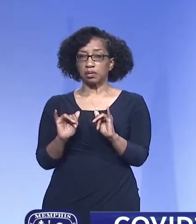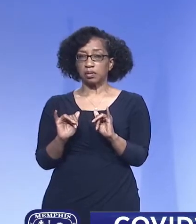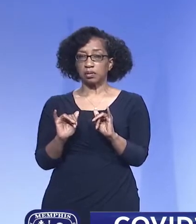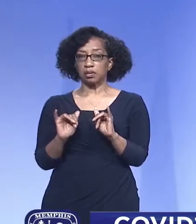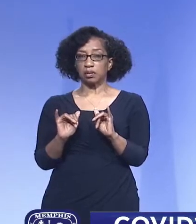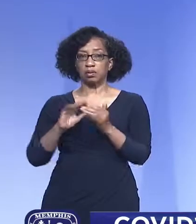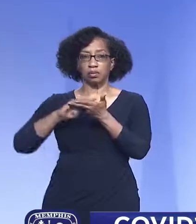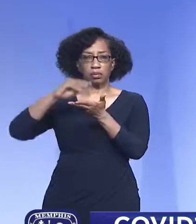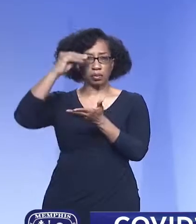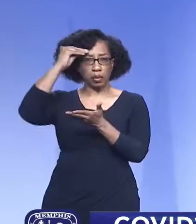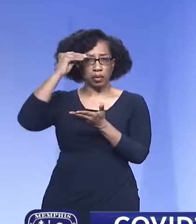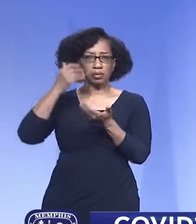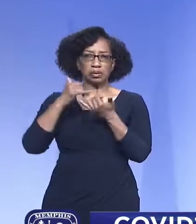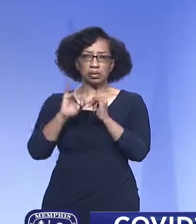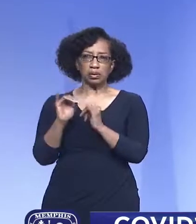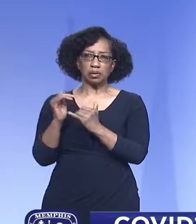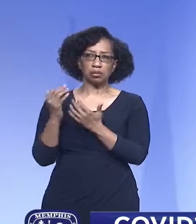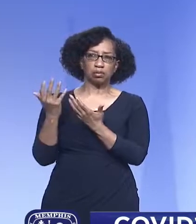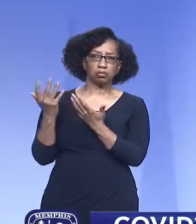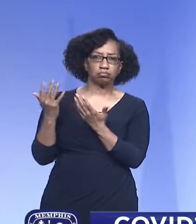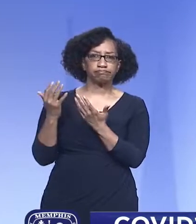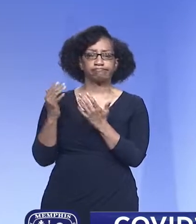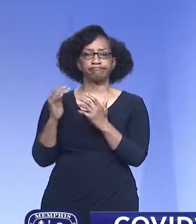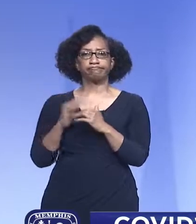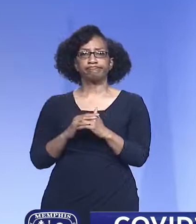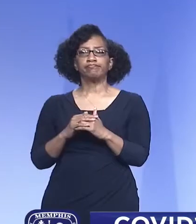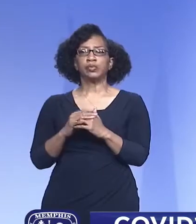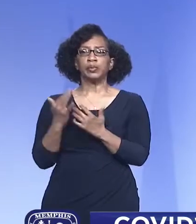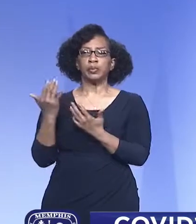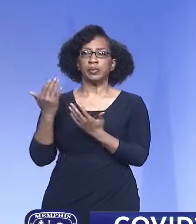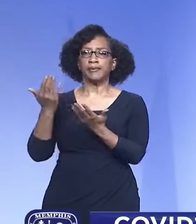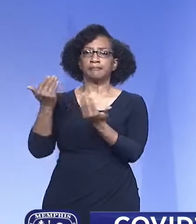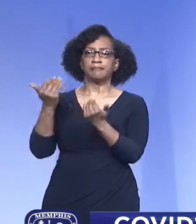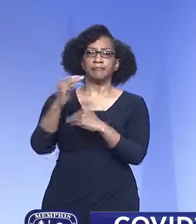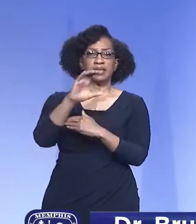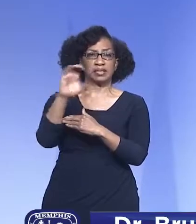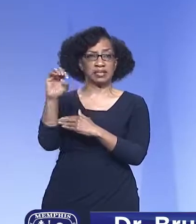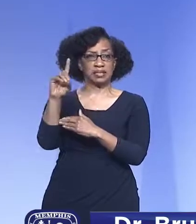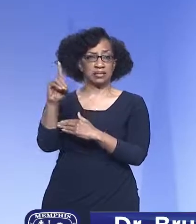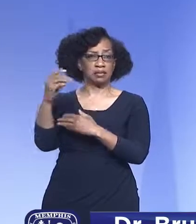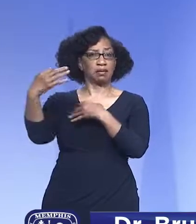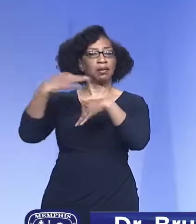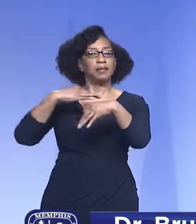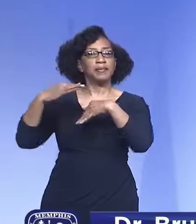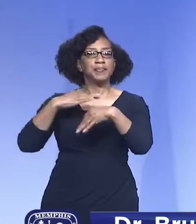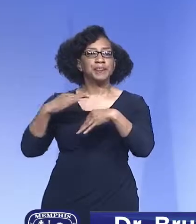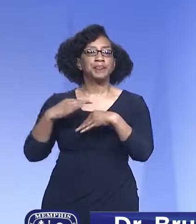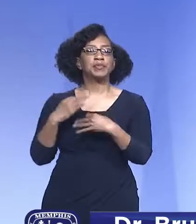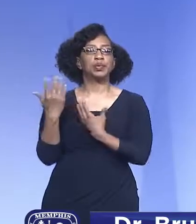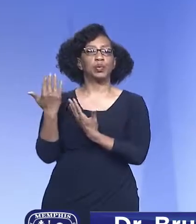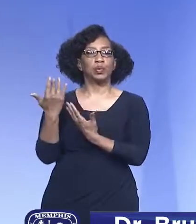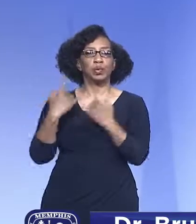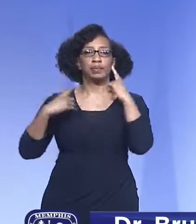More information we are waiting to receive from the CDC and FDA.